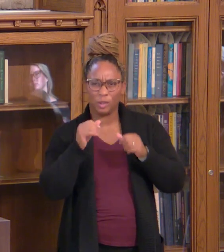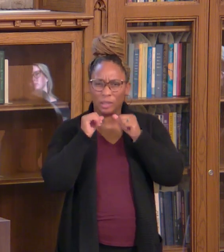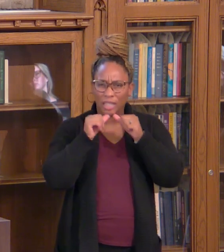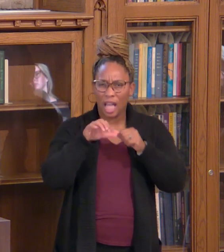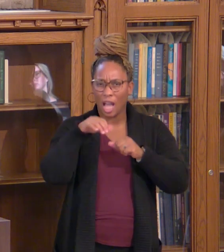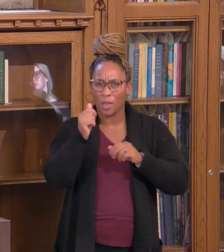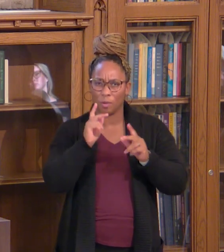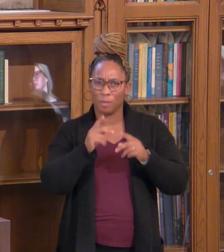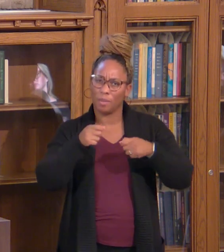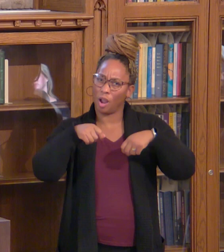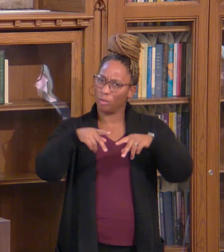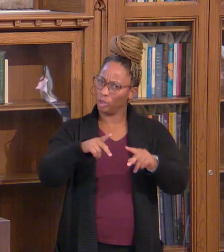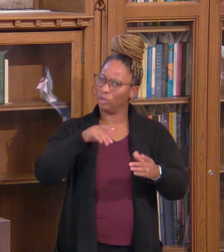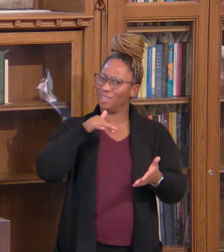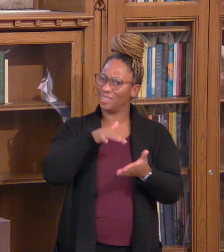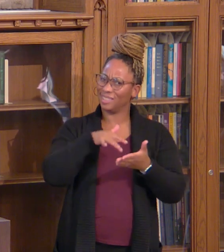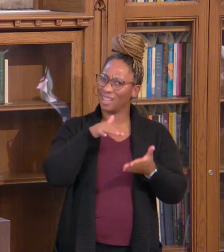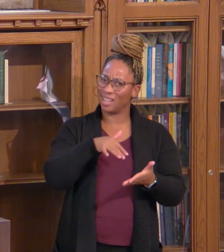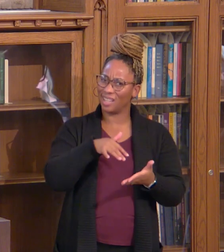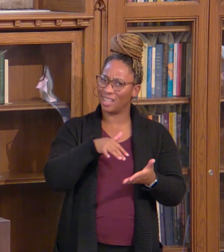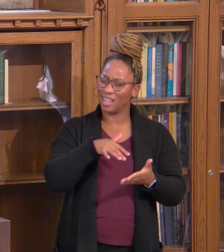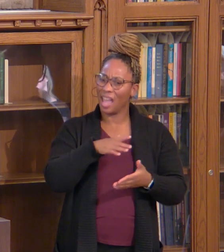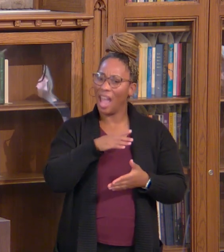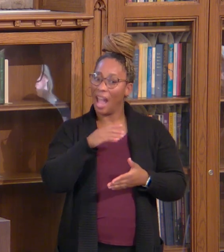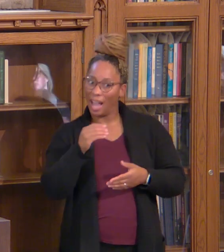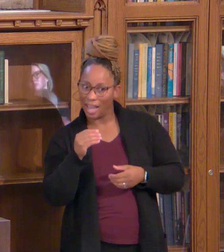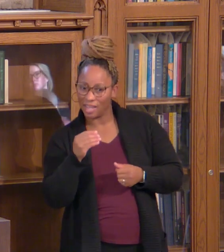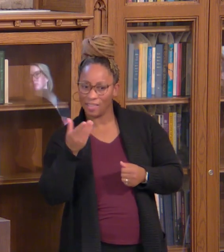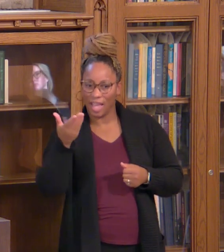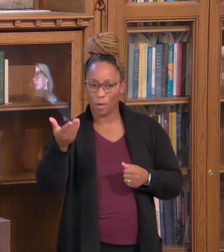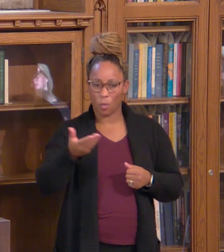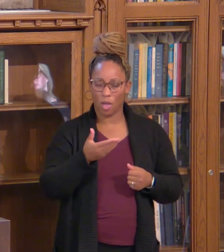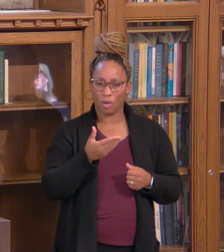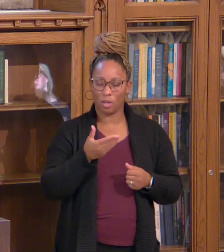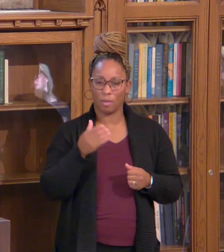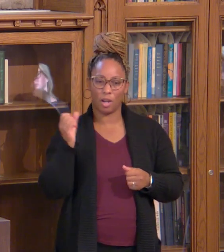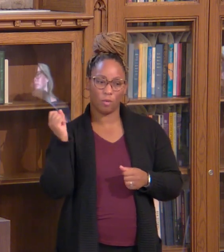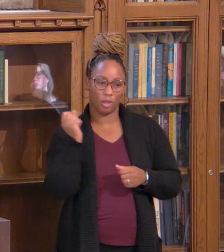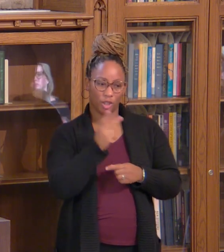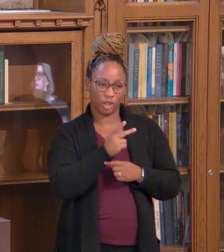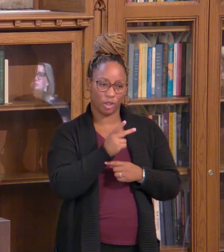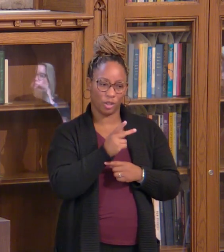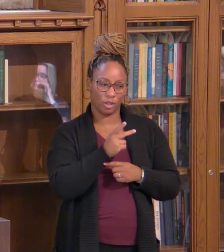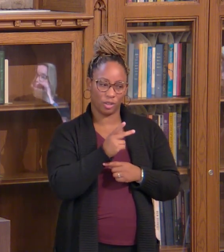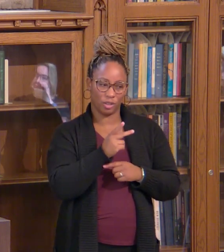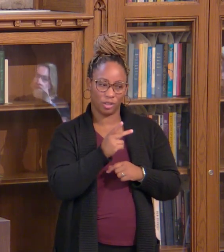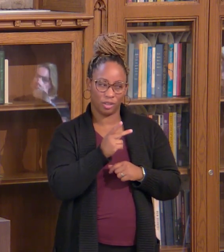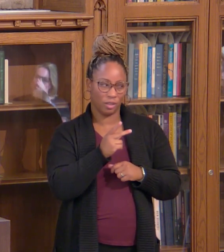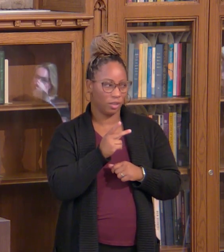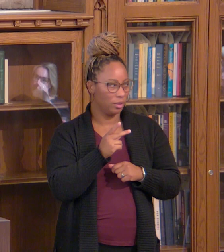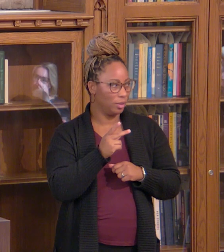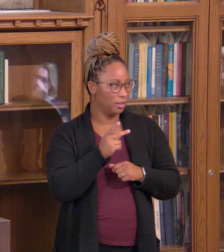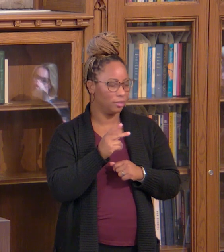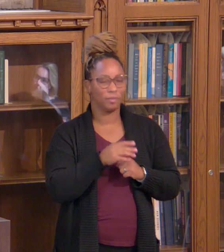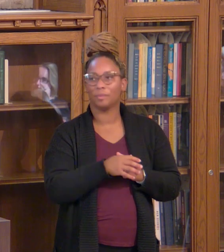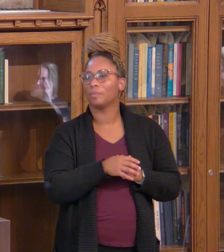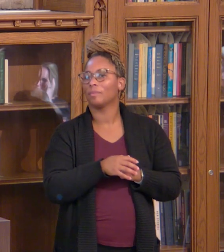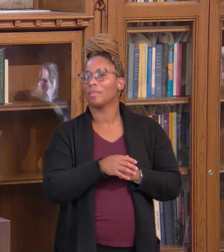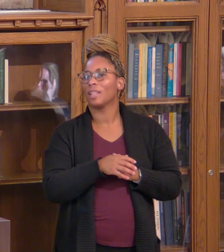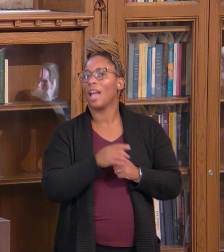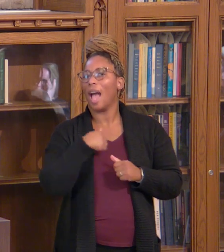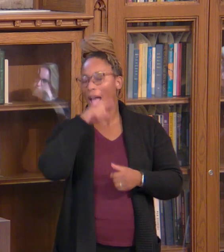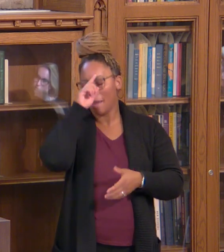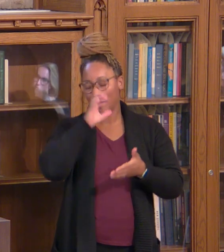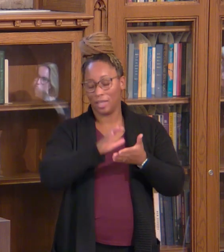to study it and would welcome a return to the na I believe